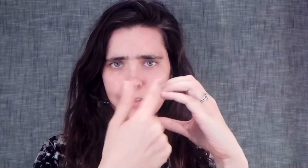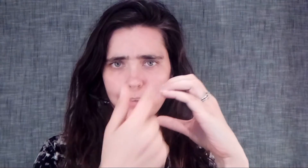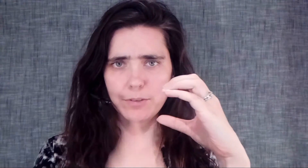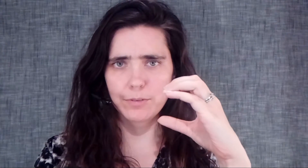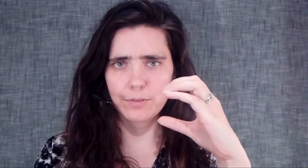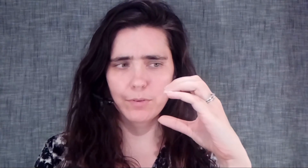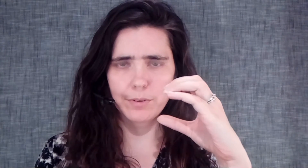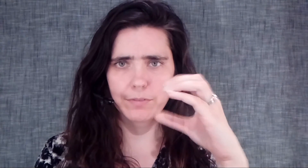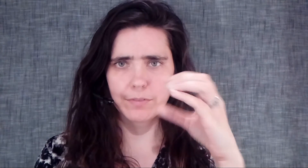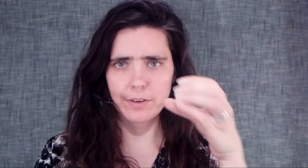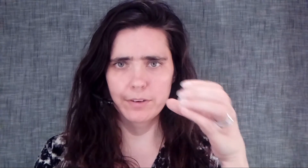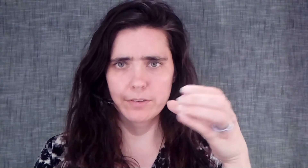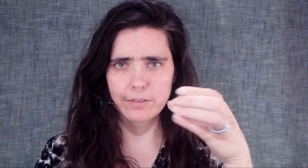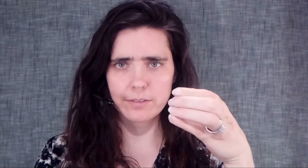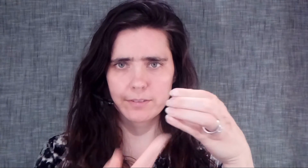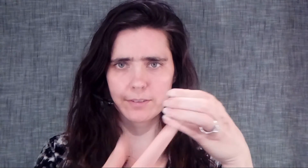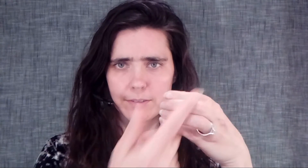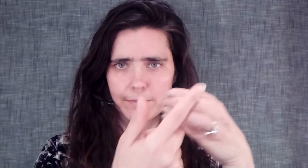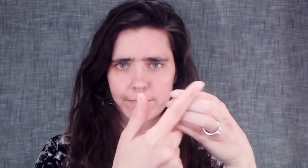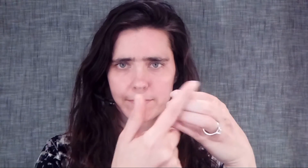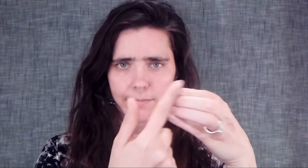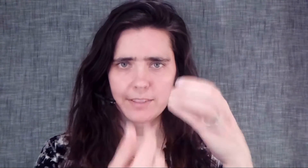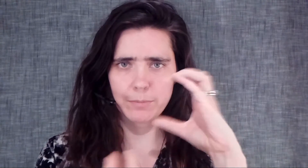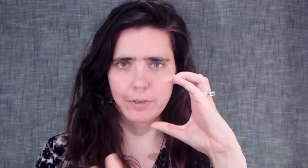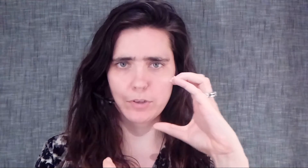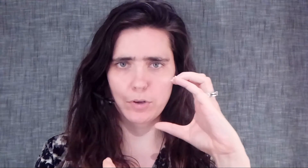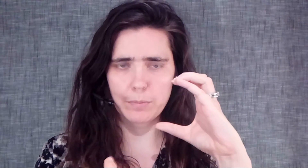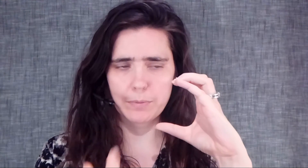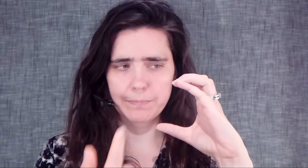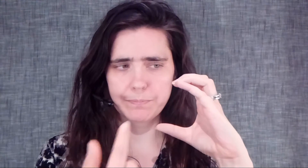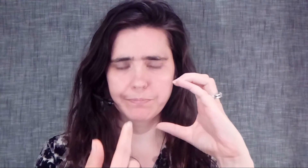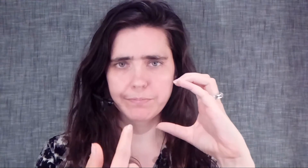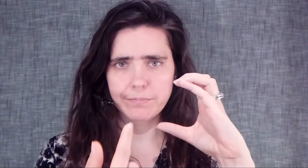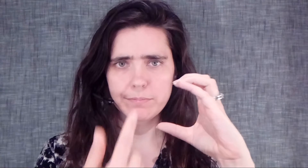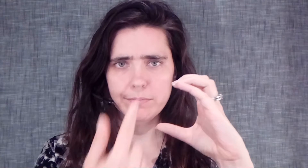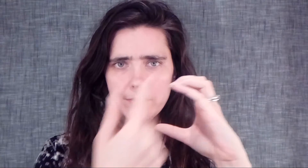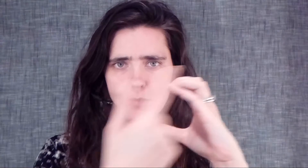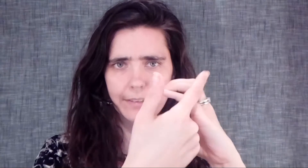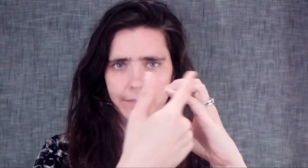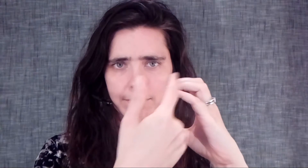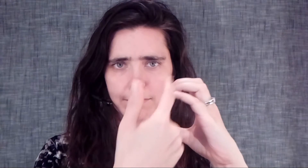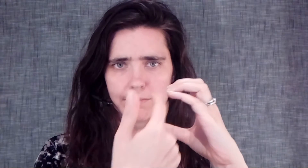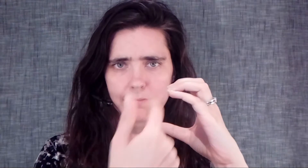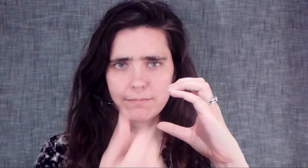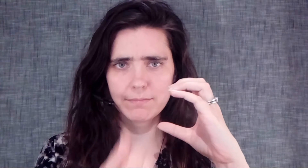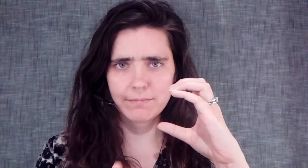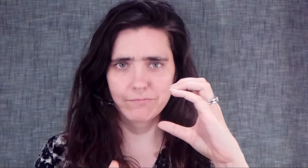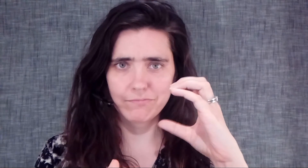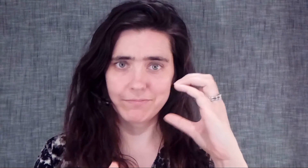use all your fingers. So you can see from the top, it has all